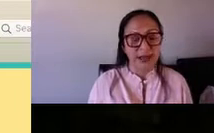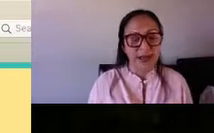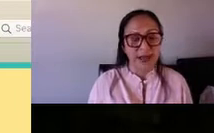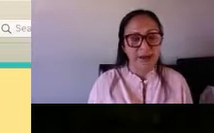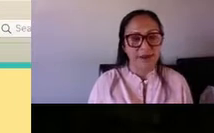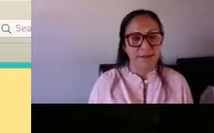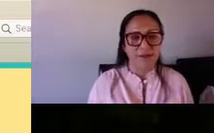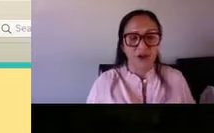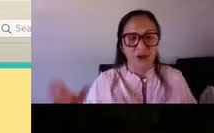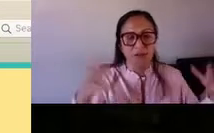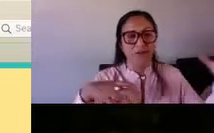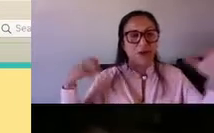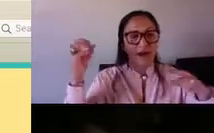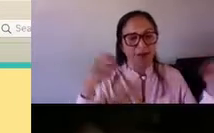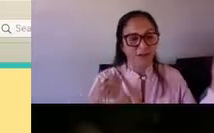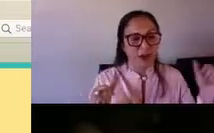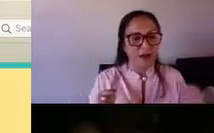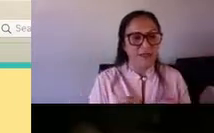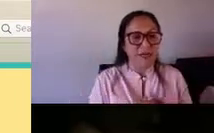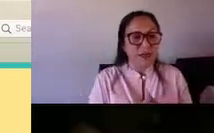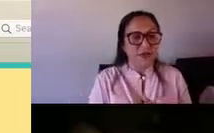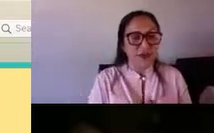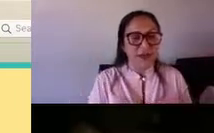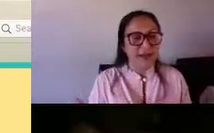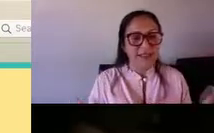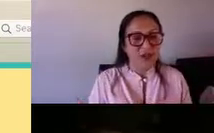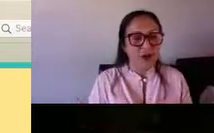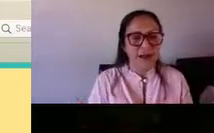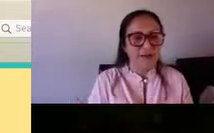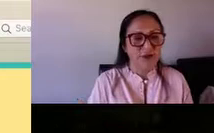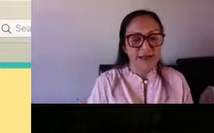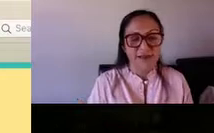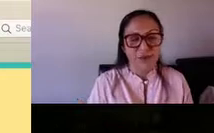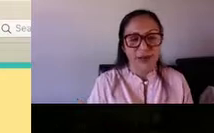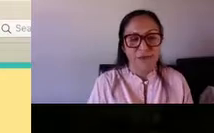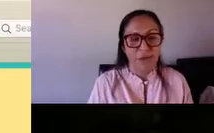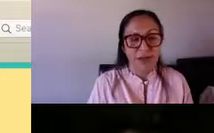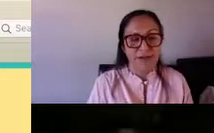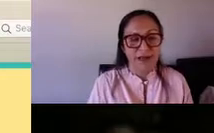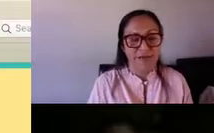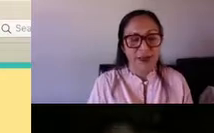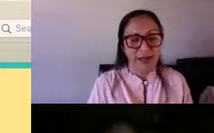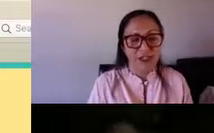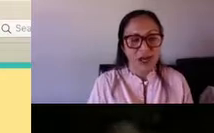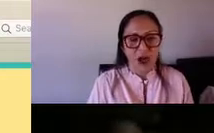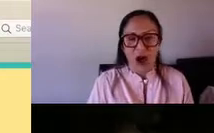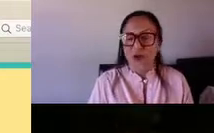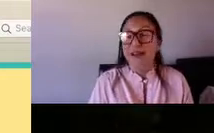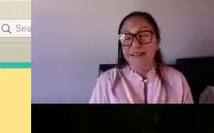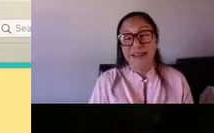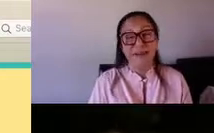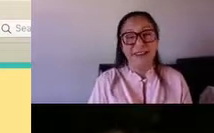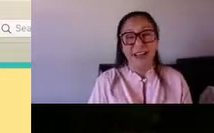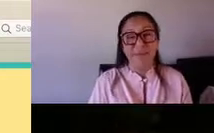me and started moving her hands around. So you can get started as early as 3 to 4 months of age. Are you